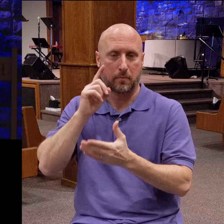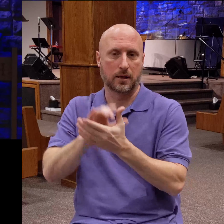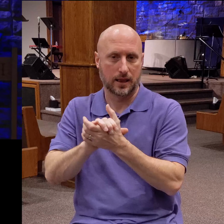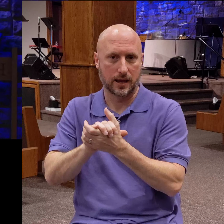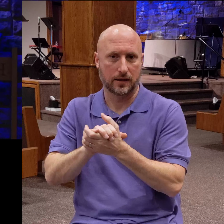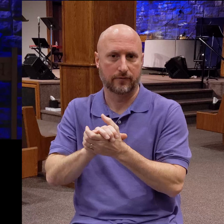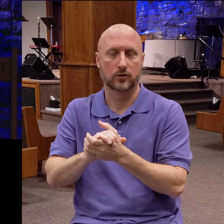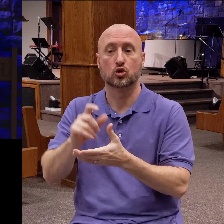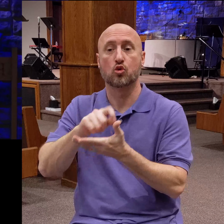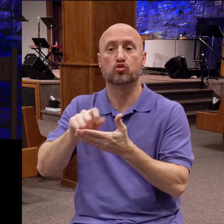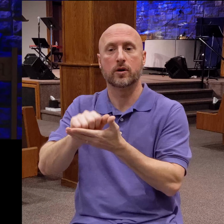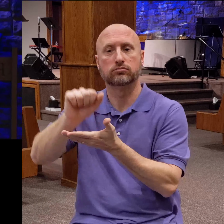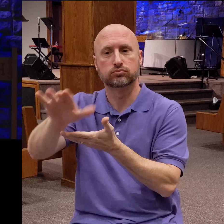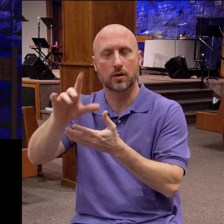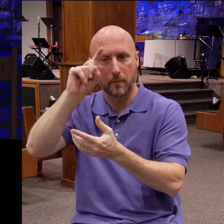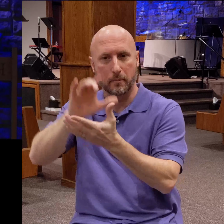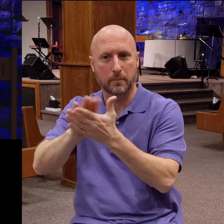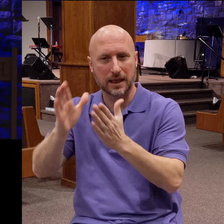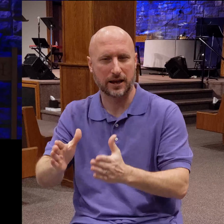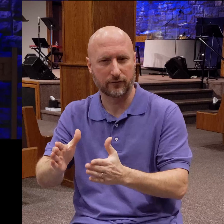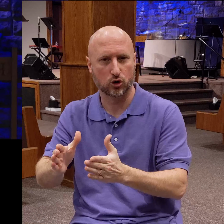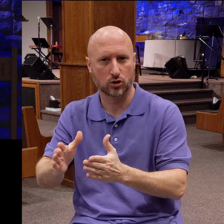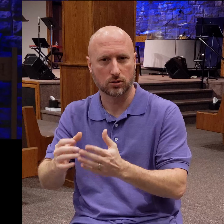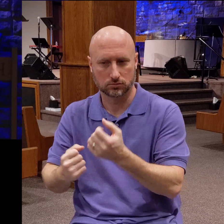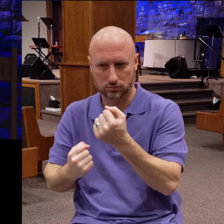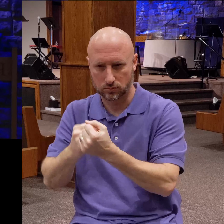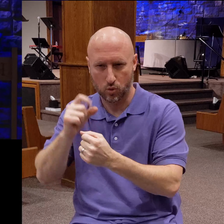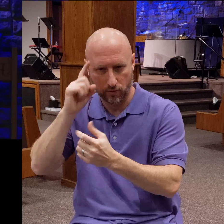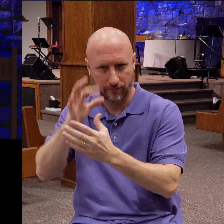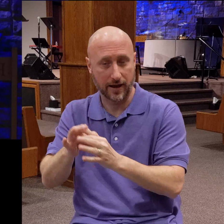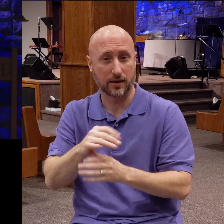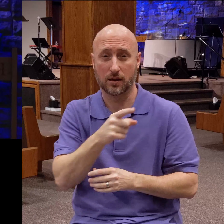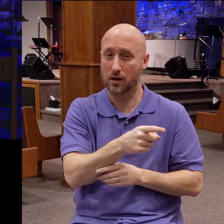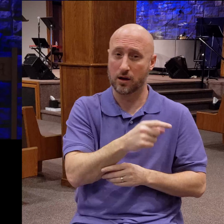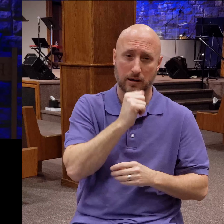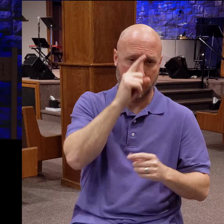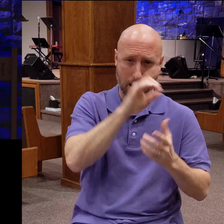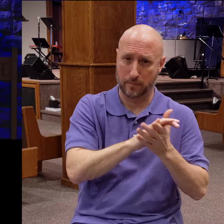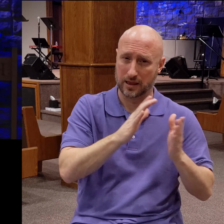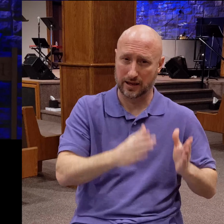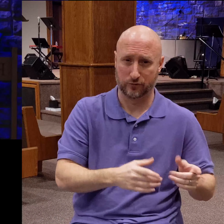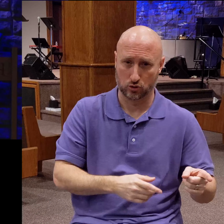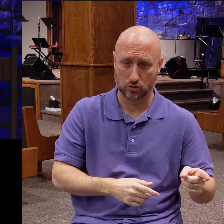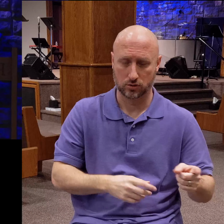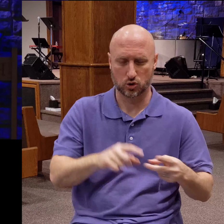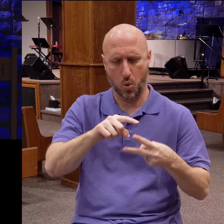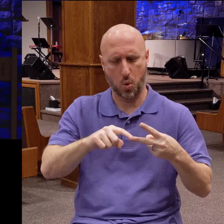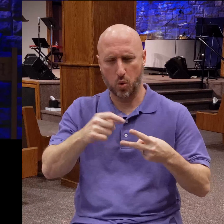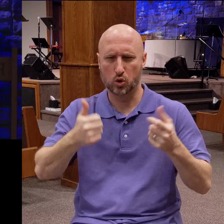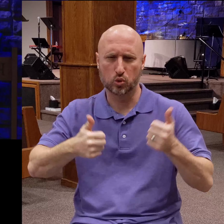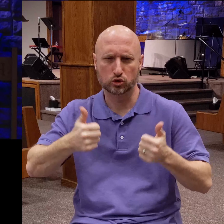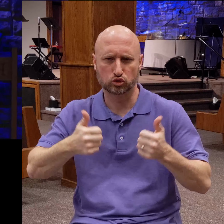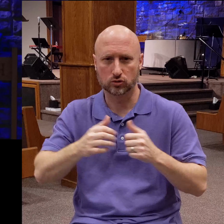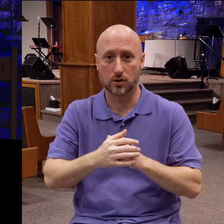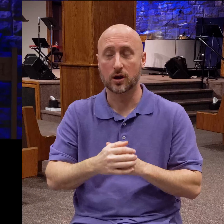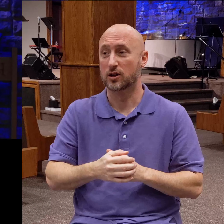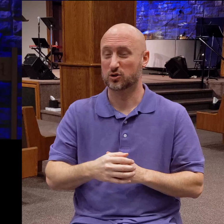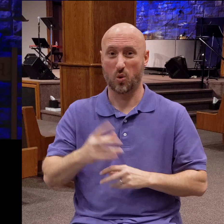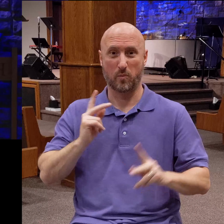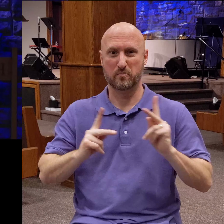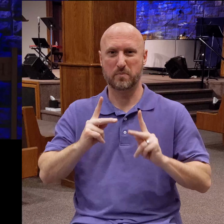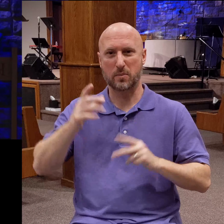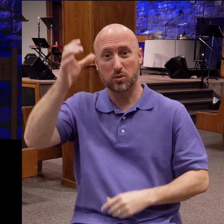believing, that means it's written to believers to strengthen their faith. So then they want to sacrifice everything in here and get on the battlefield